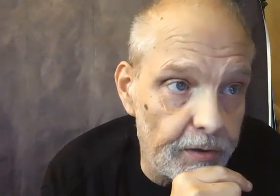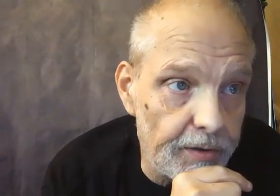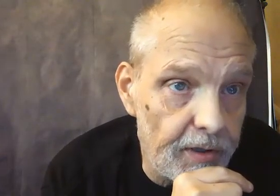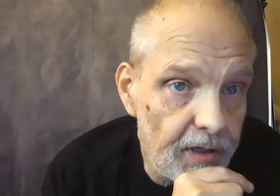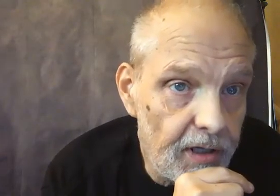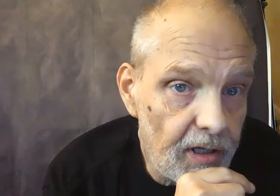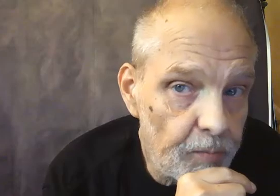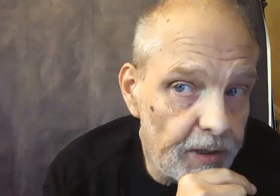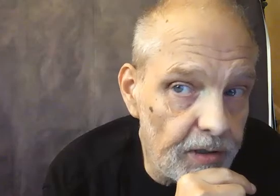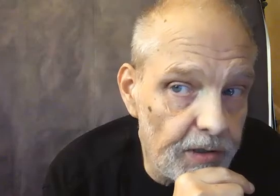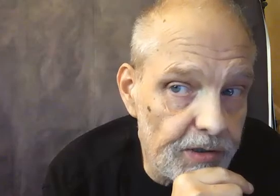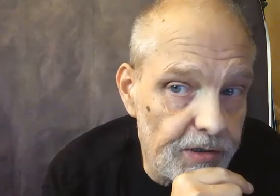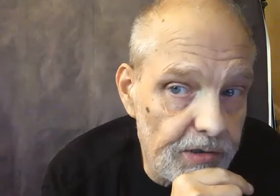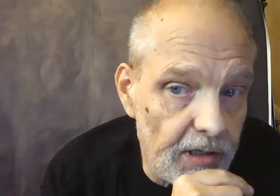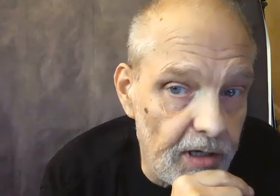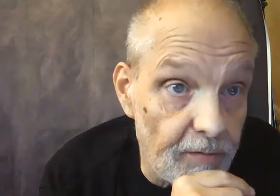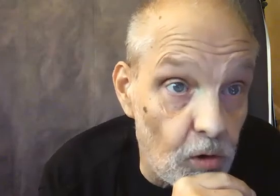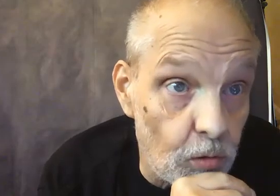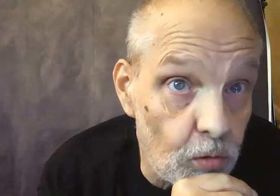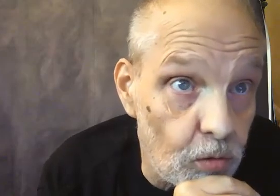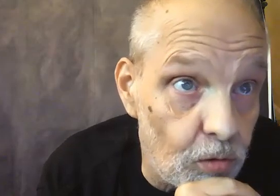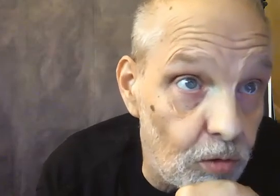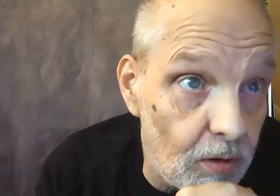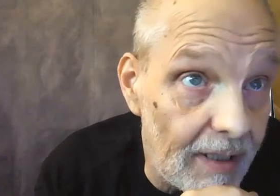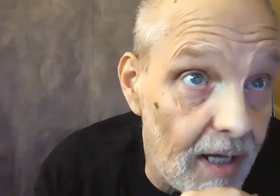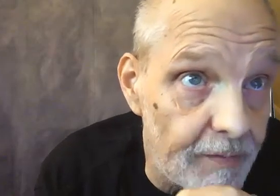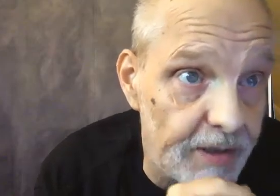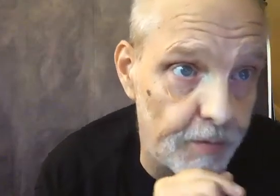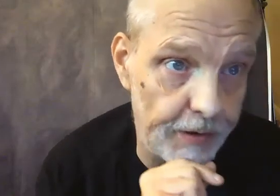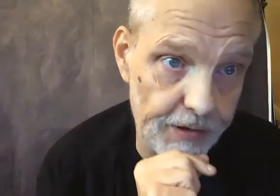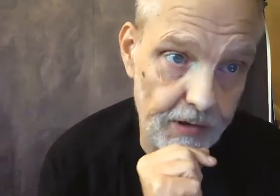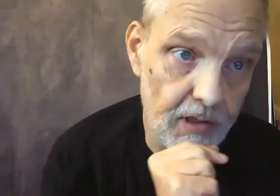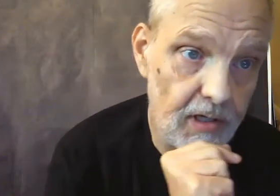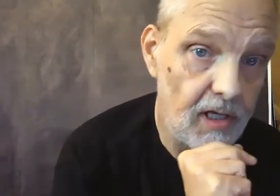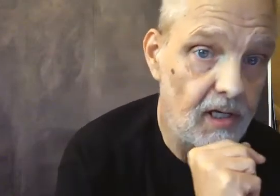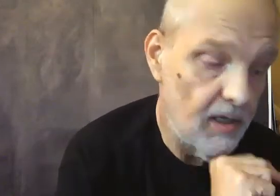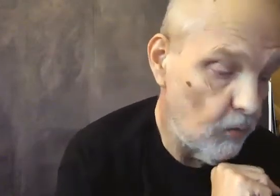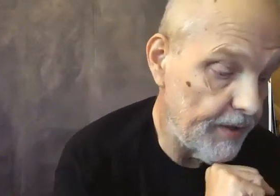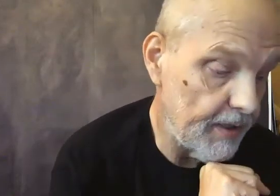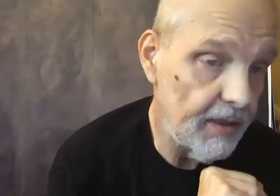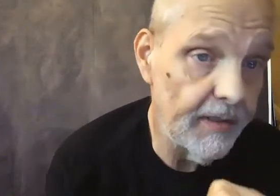with because I have a whole lot of experience with it, and I've